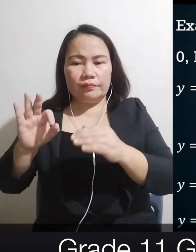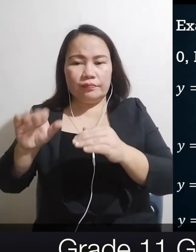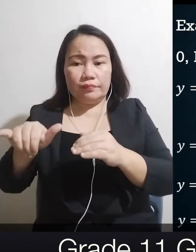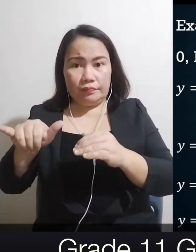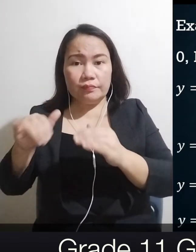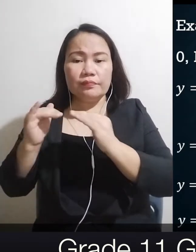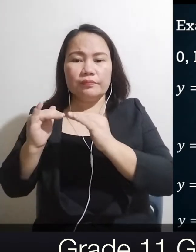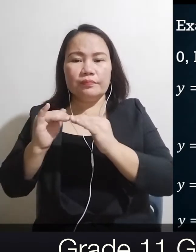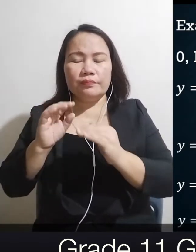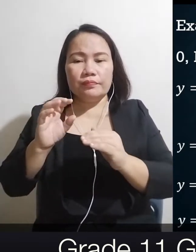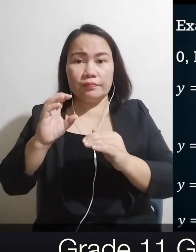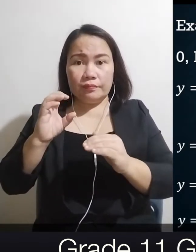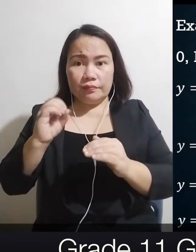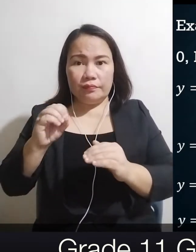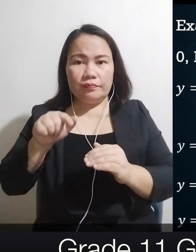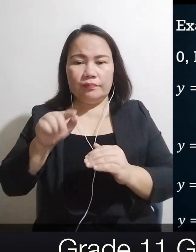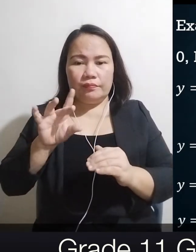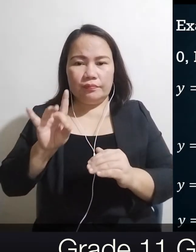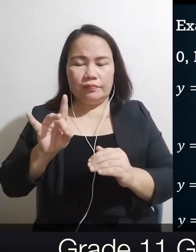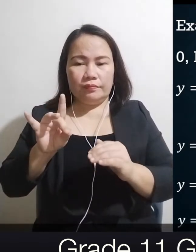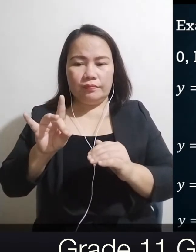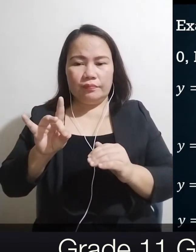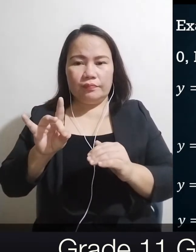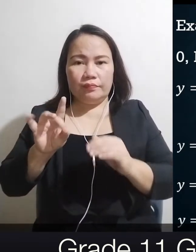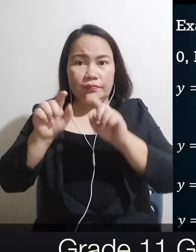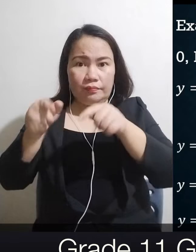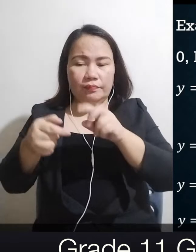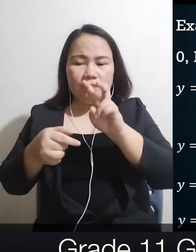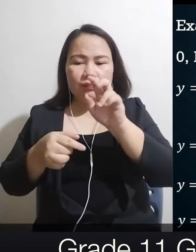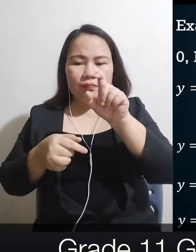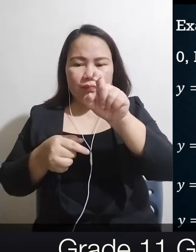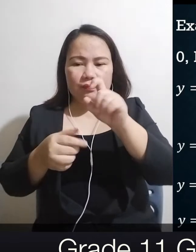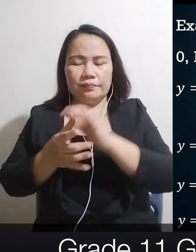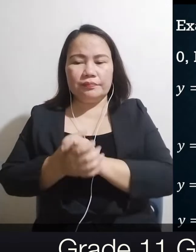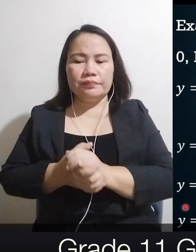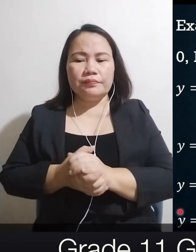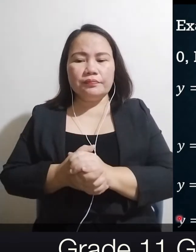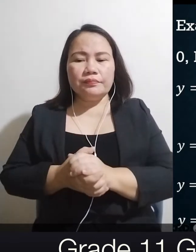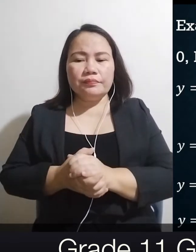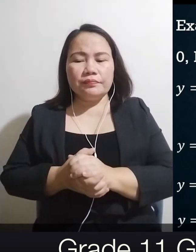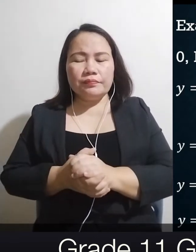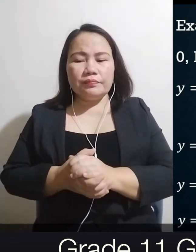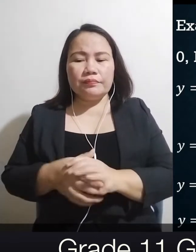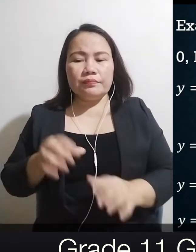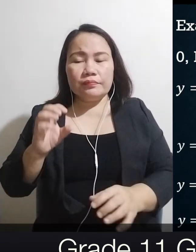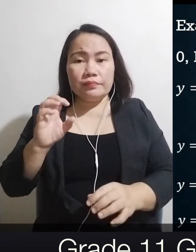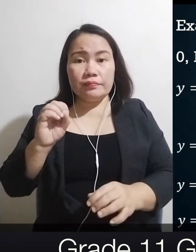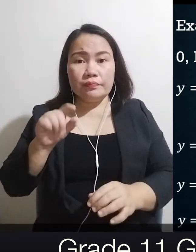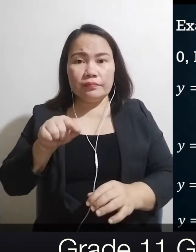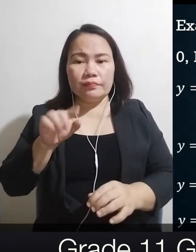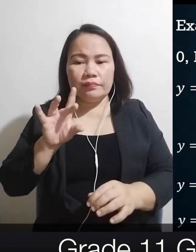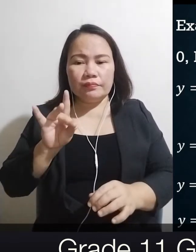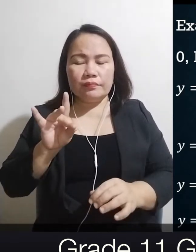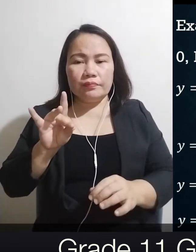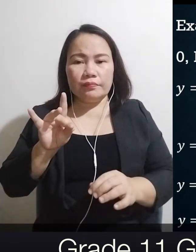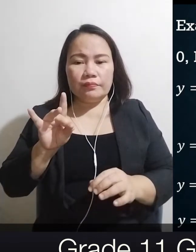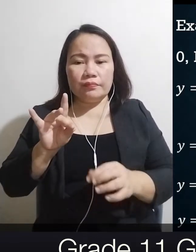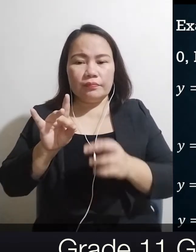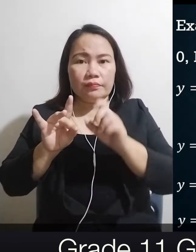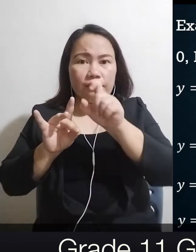greater than 0, and not equal to 1. So therefore, y is equal to 0.8 raised to x